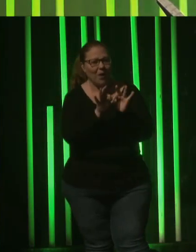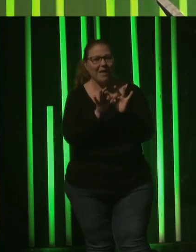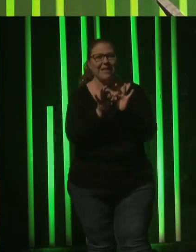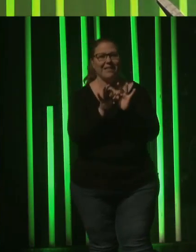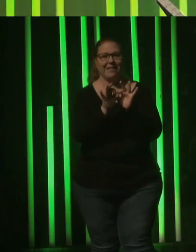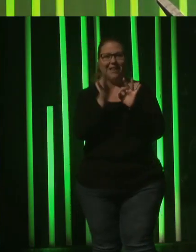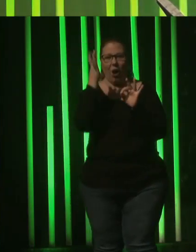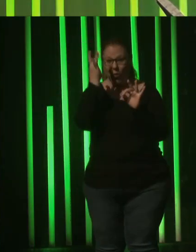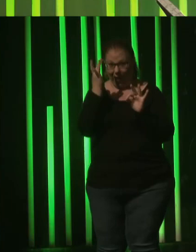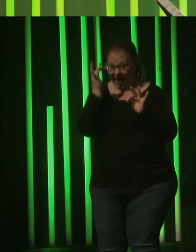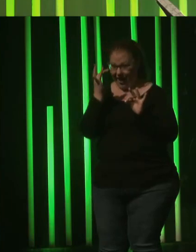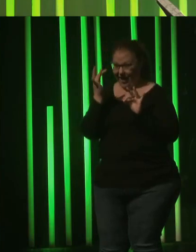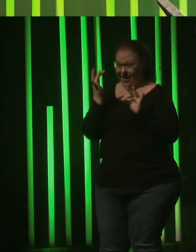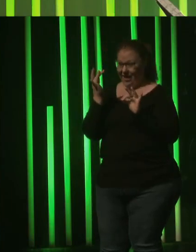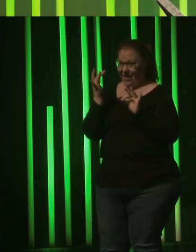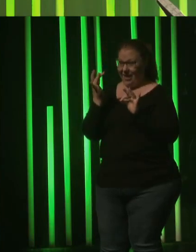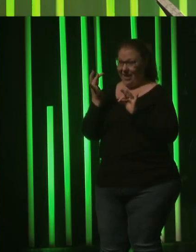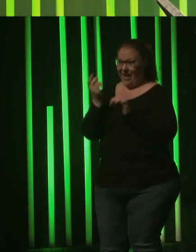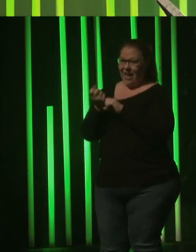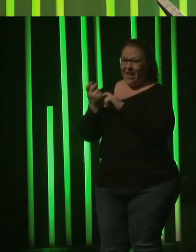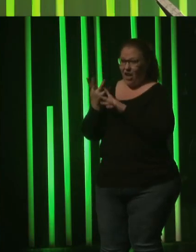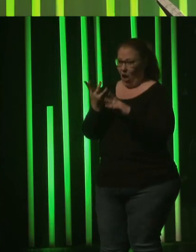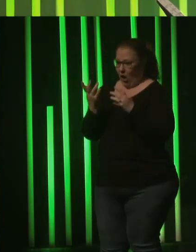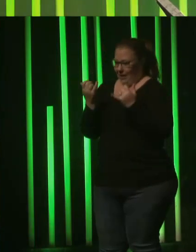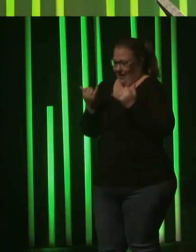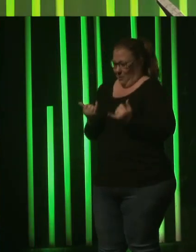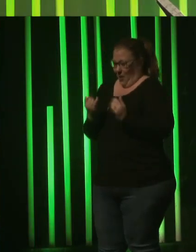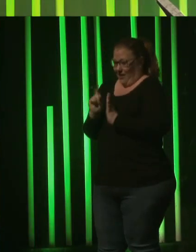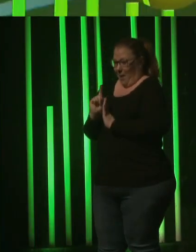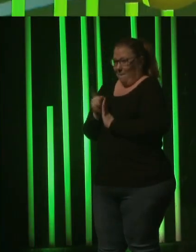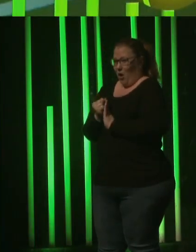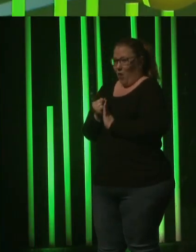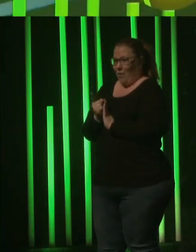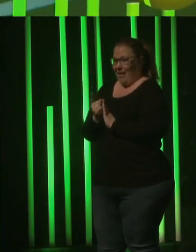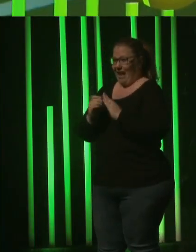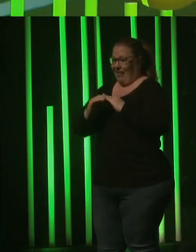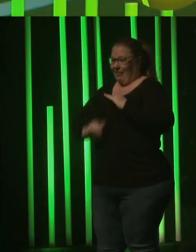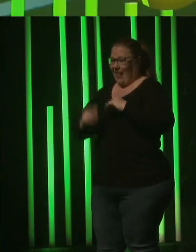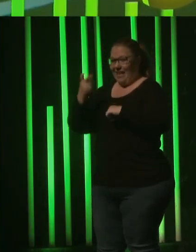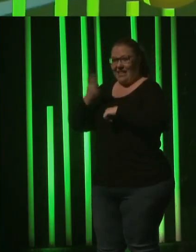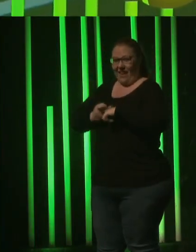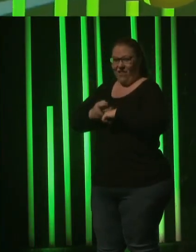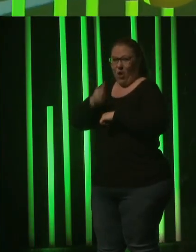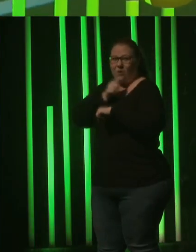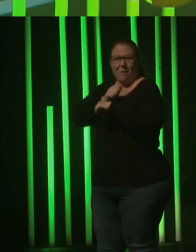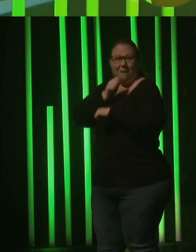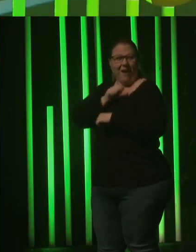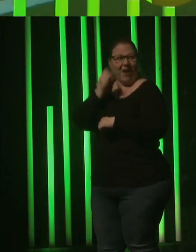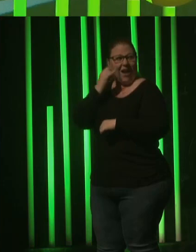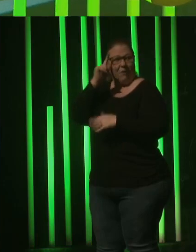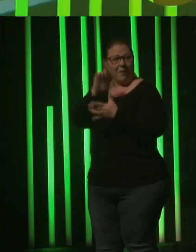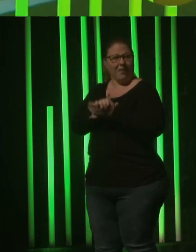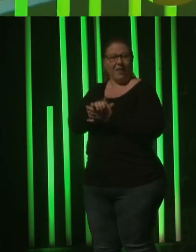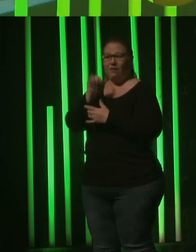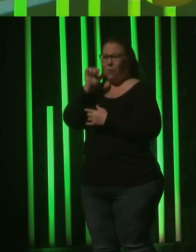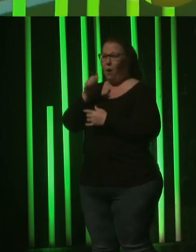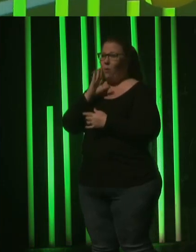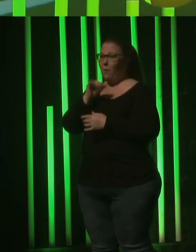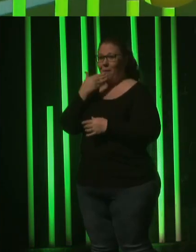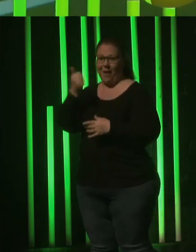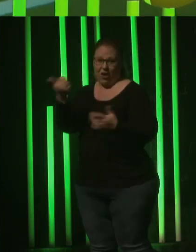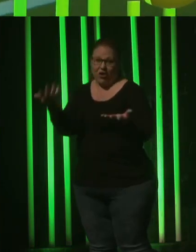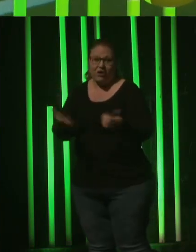because it can make the present moment less difficult to bear. if we believe that tomorrow will be